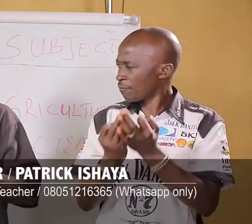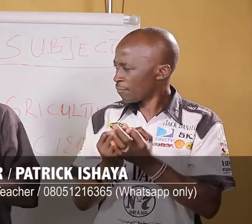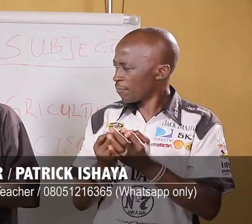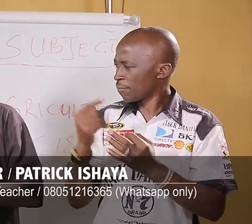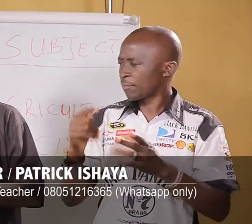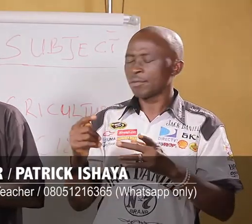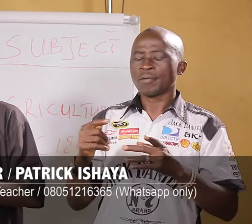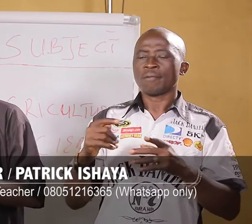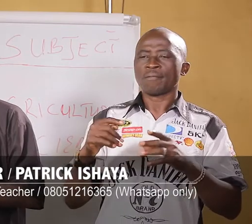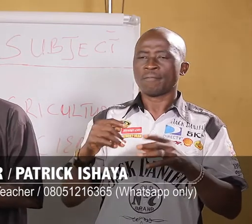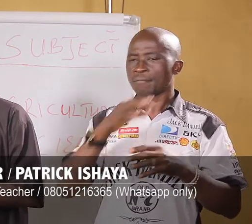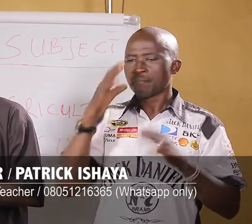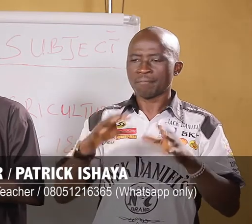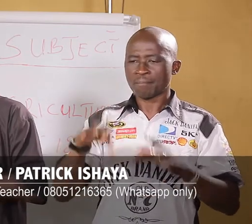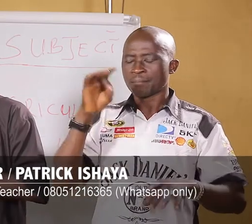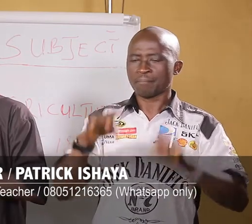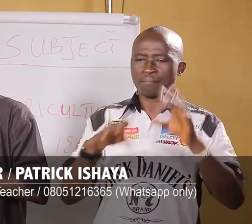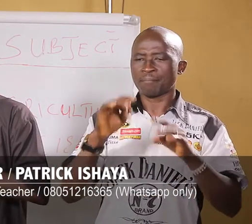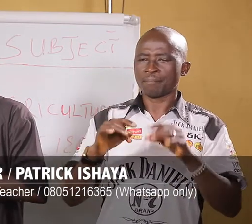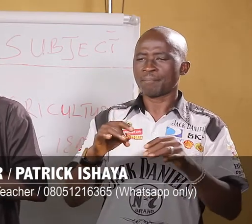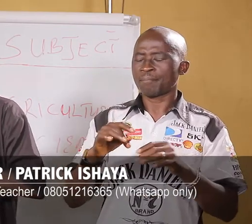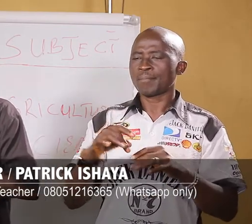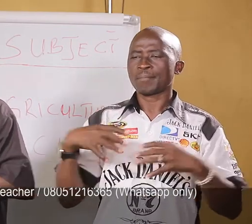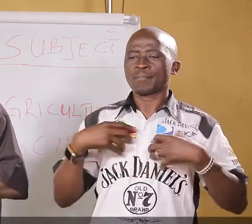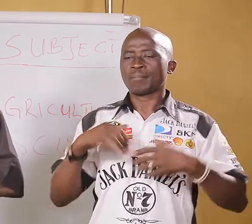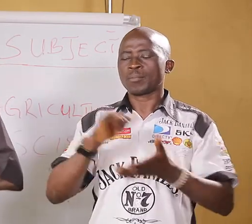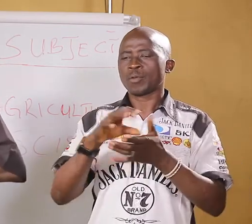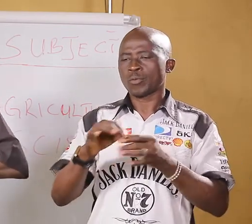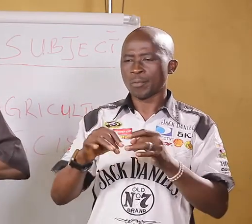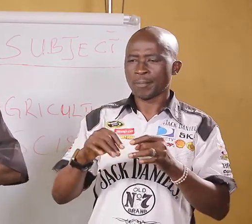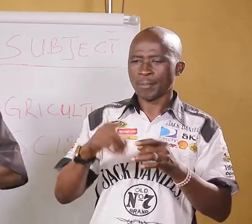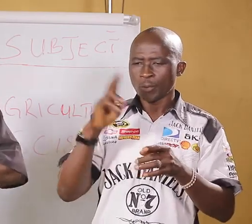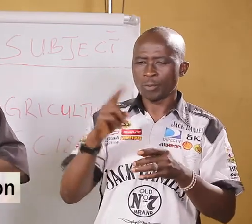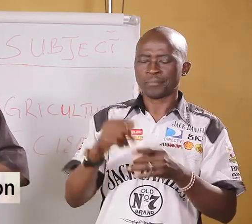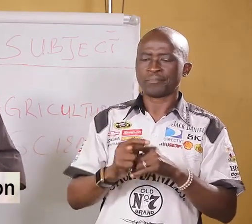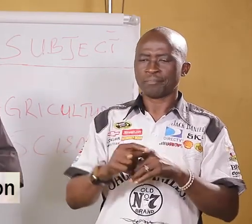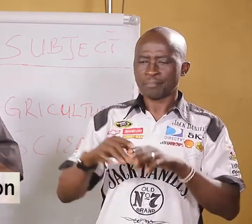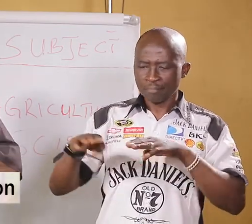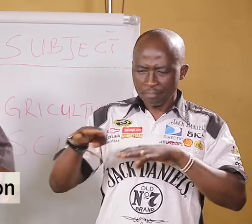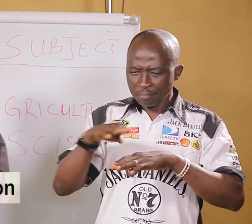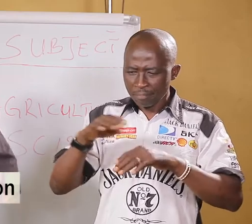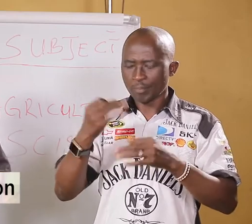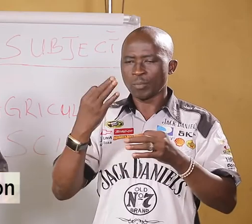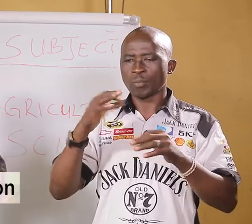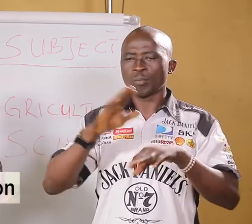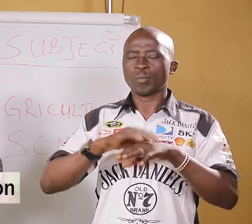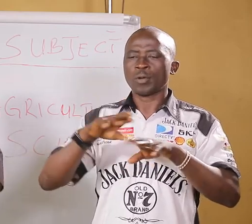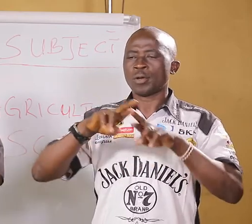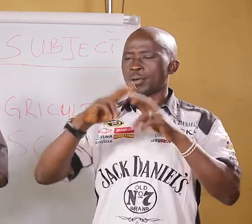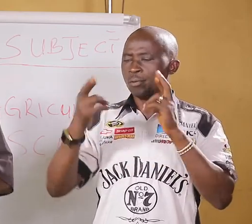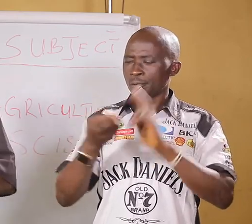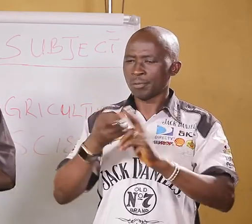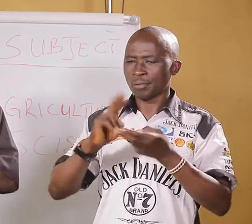the farmers select the animals to be bred based on the relationship. That